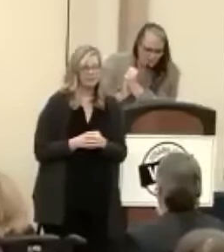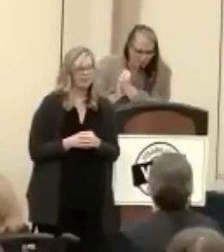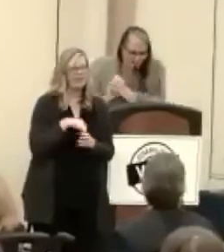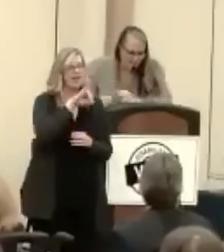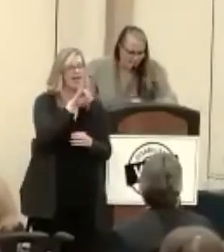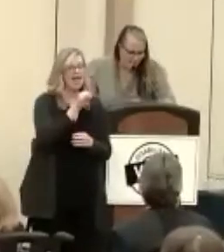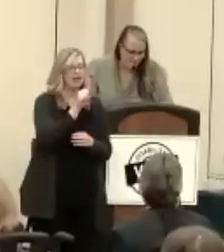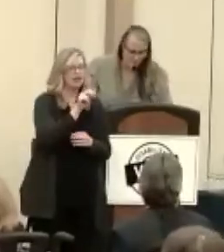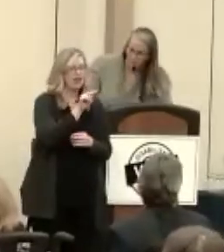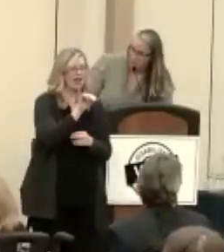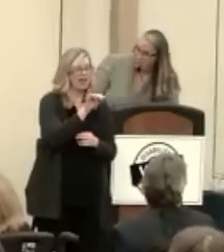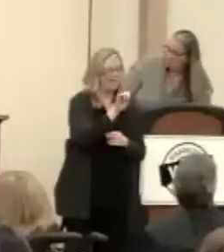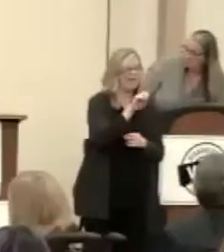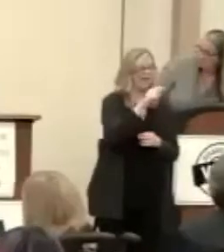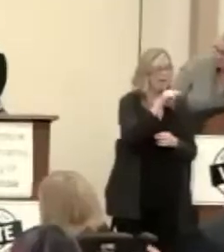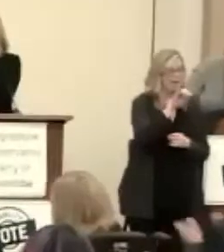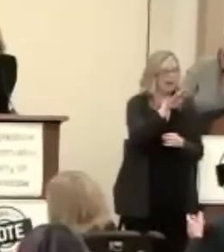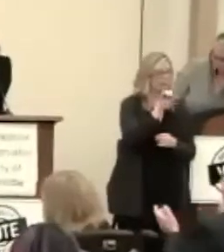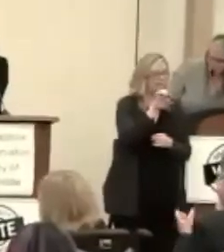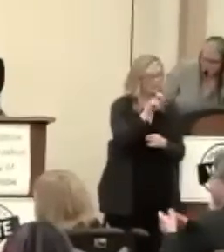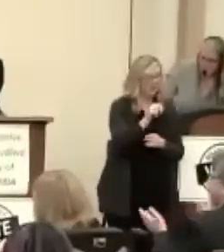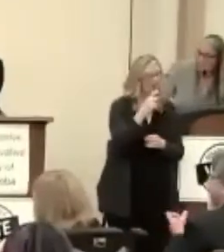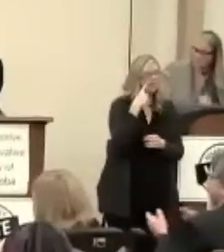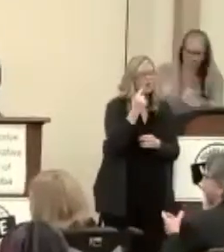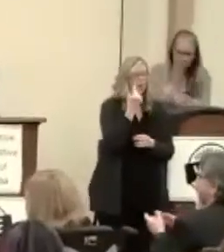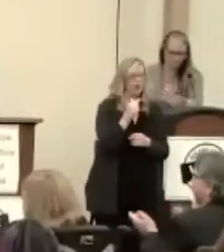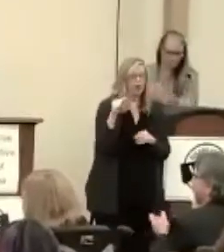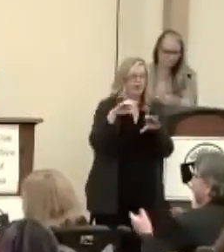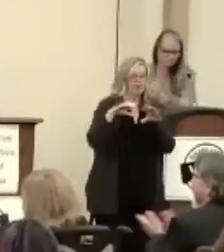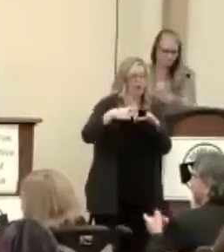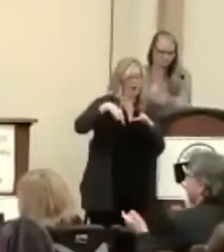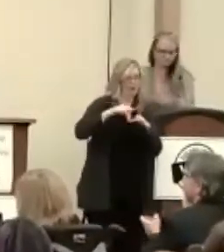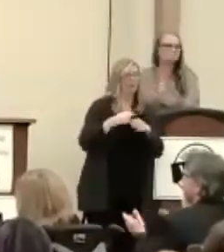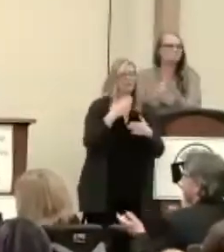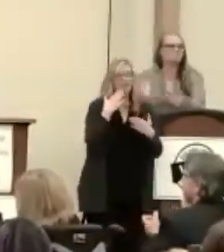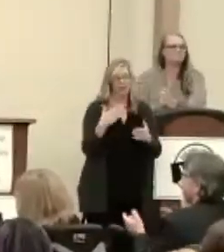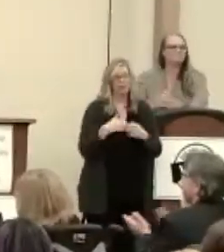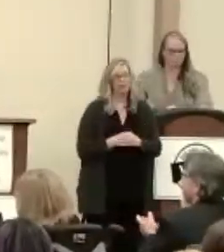And Janine Gibson of the Green Party of Manitoba. Thank you.